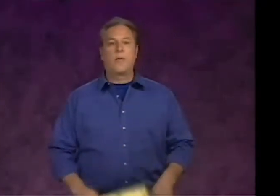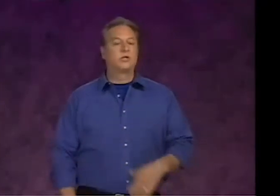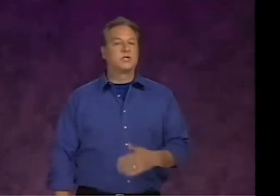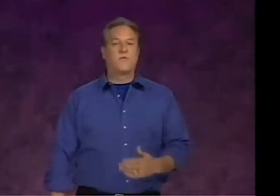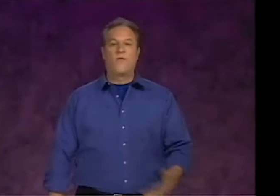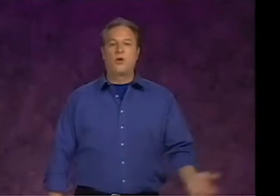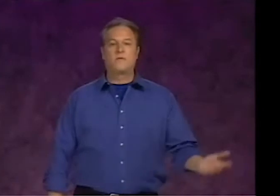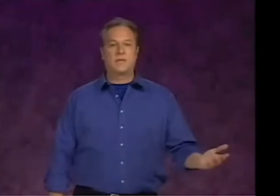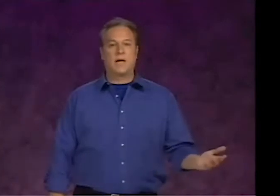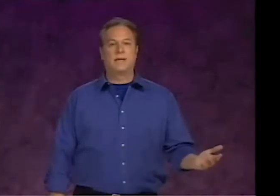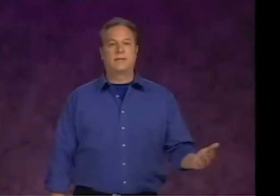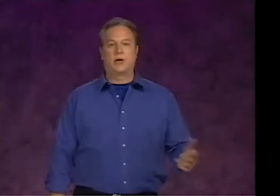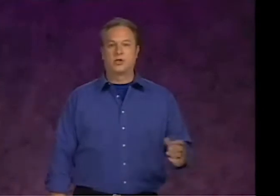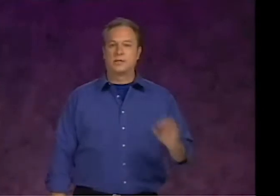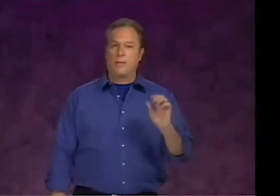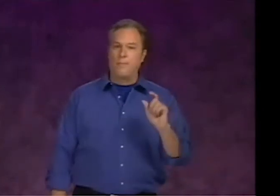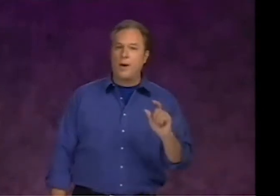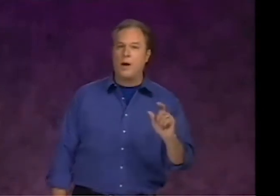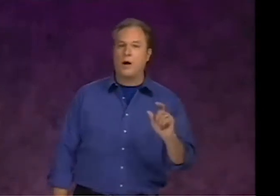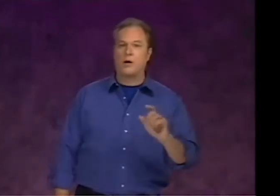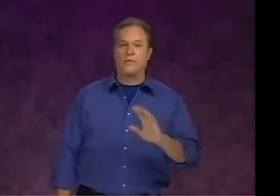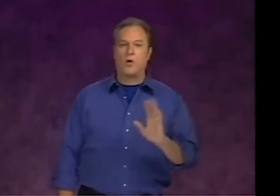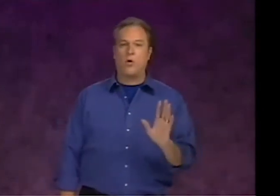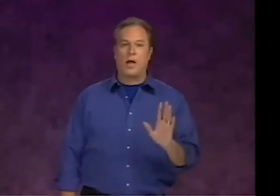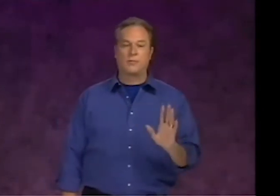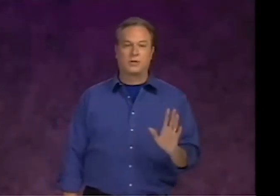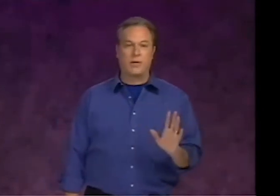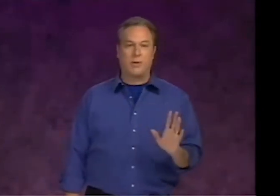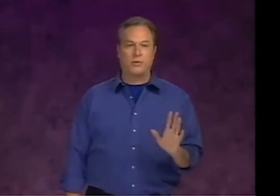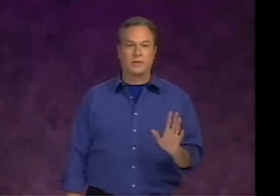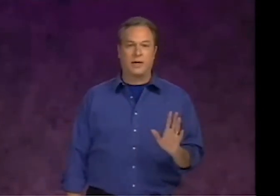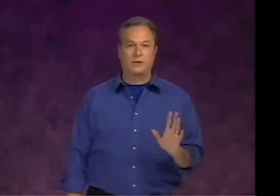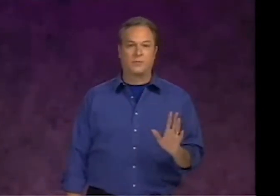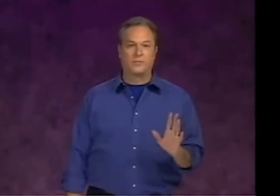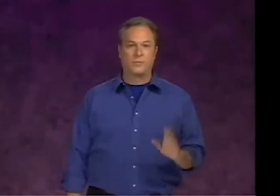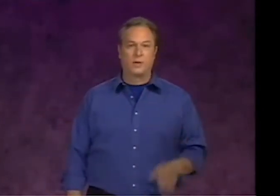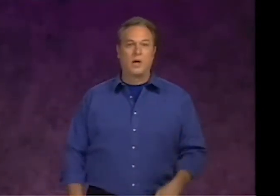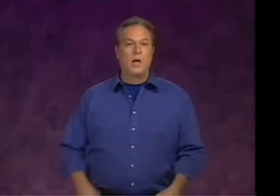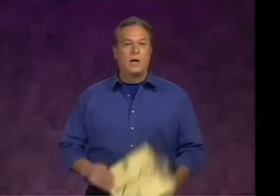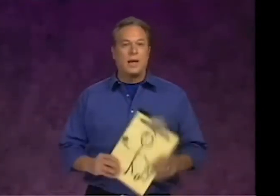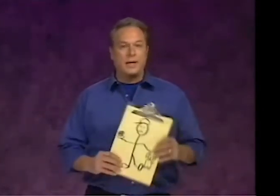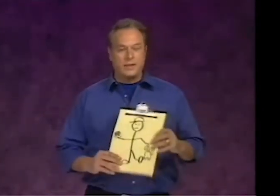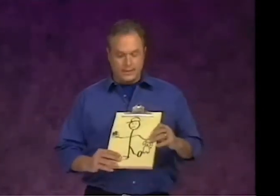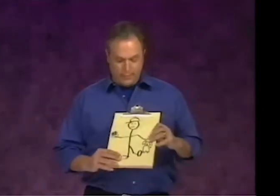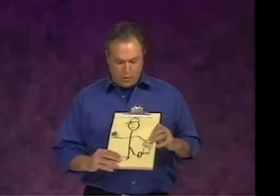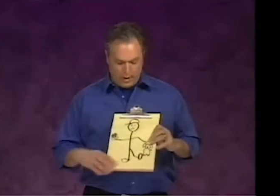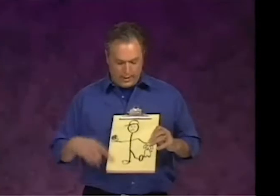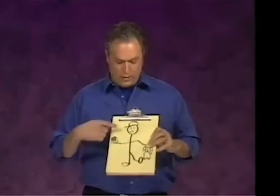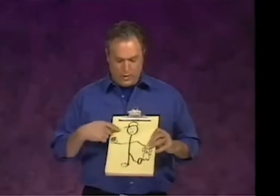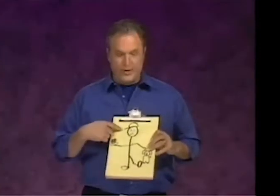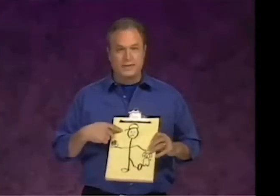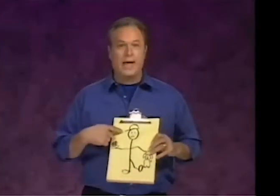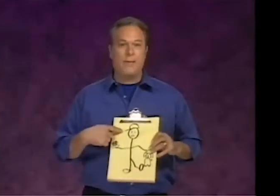language is full of signs that are just a part of the whole objects they represent. Like this boy with his cap